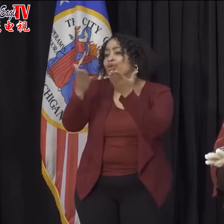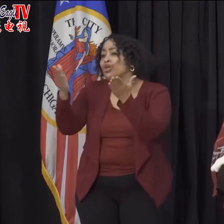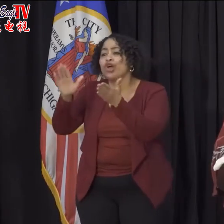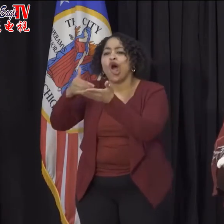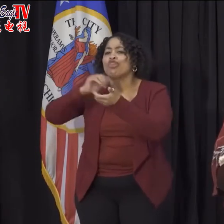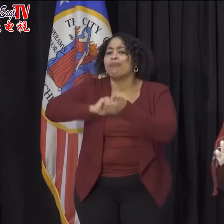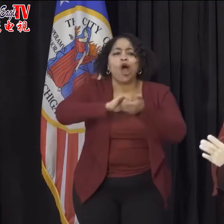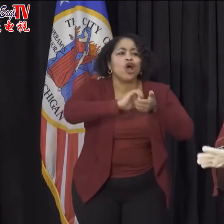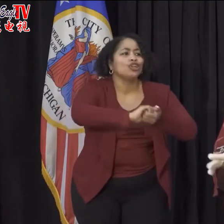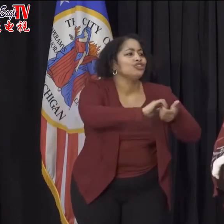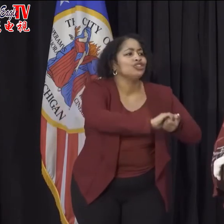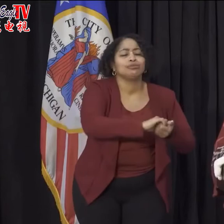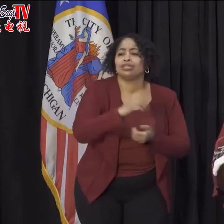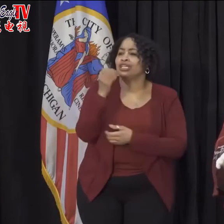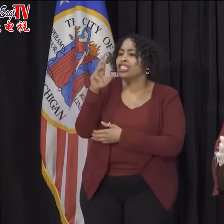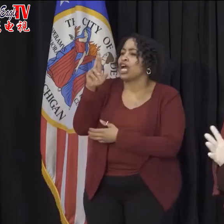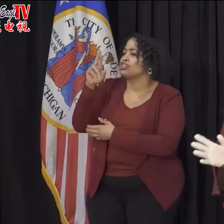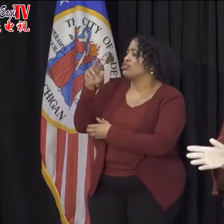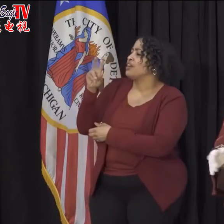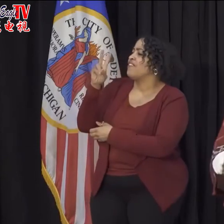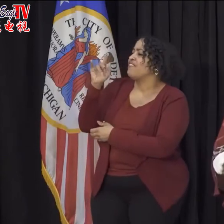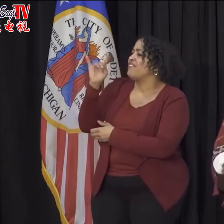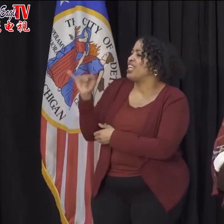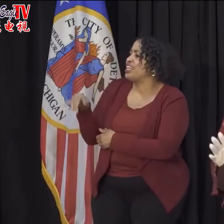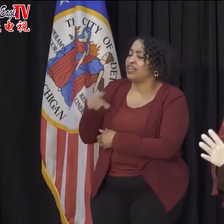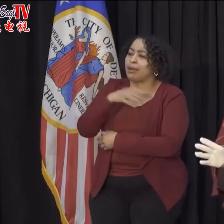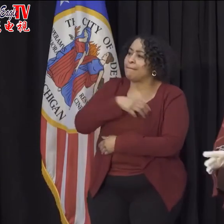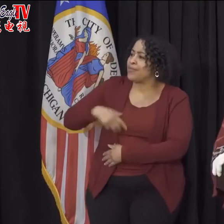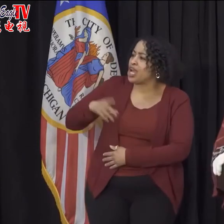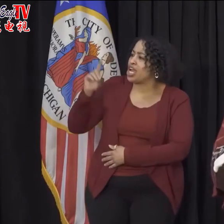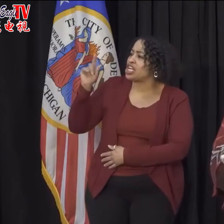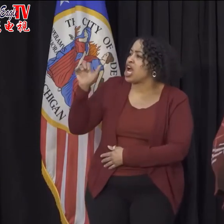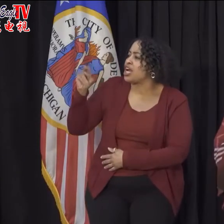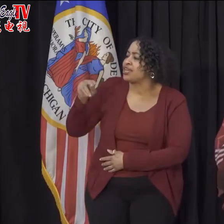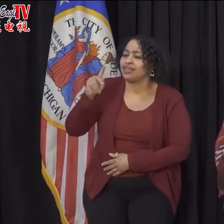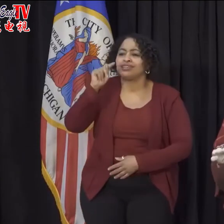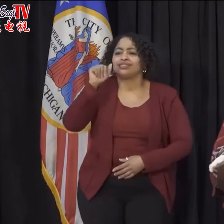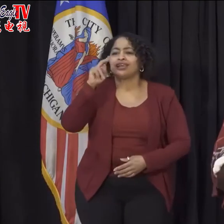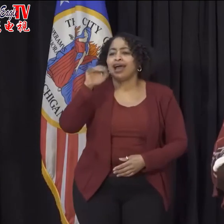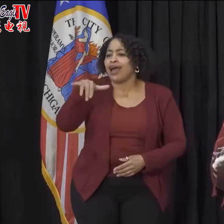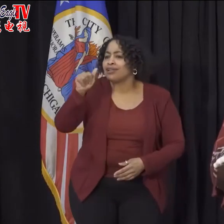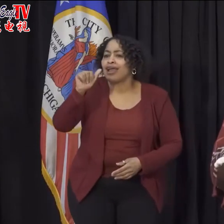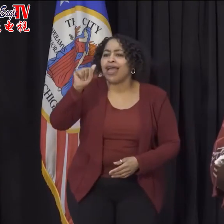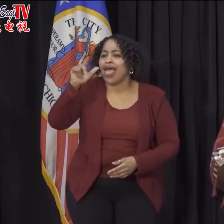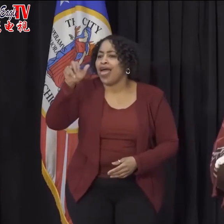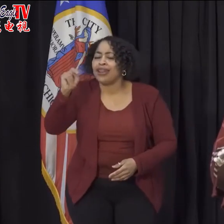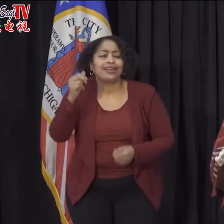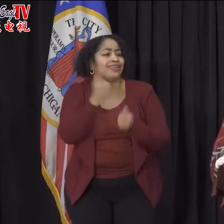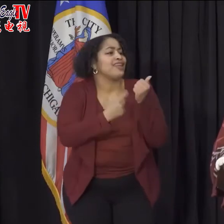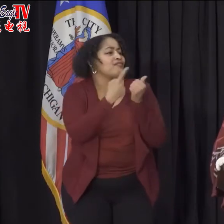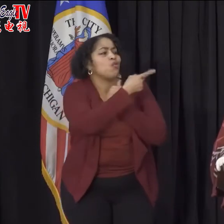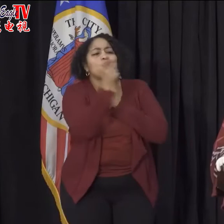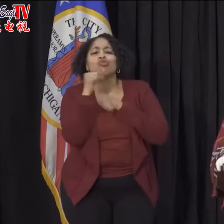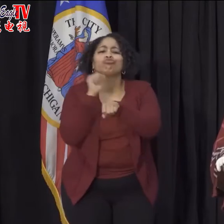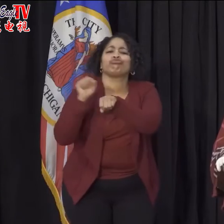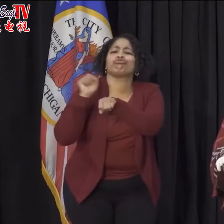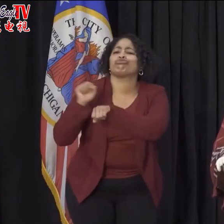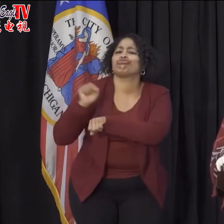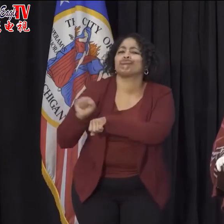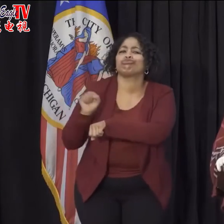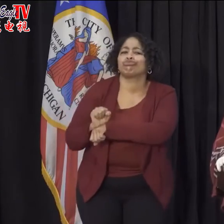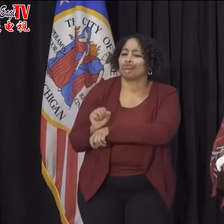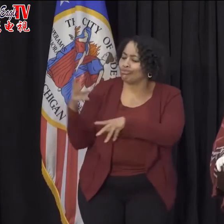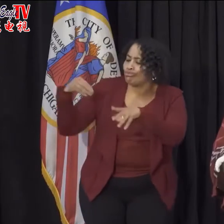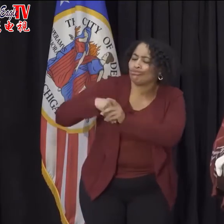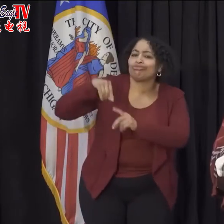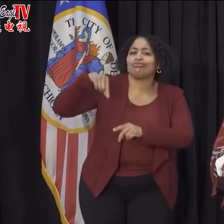of the partnerships, Dr. Nikolai Vitti, Mayor Duggan, Tonya Allen, everyone who played a part in this role on making